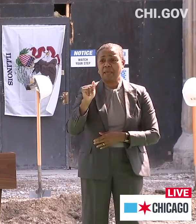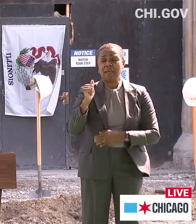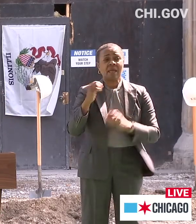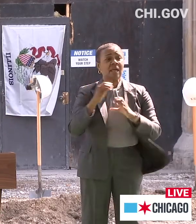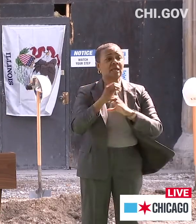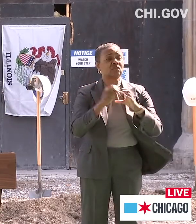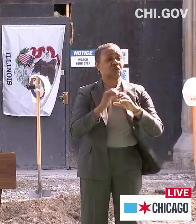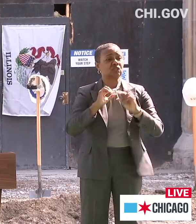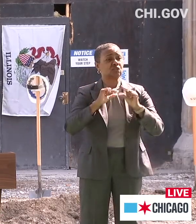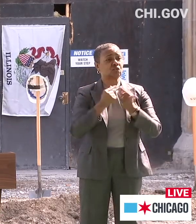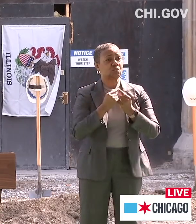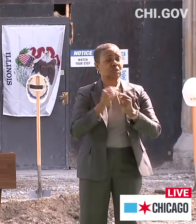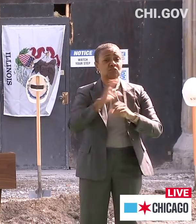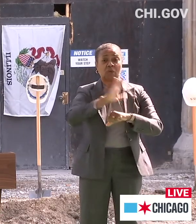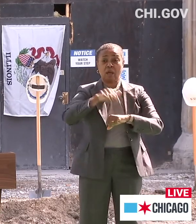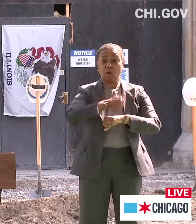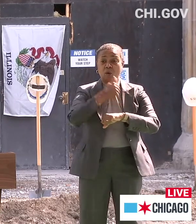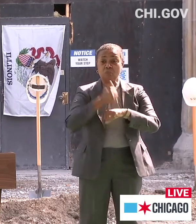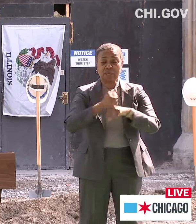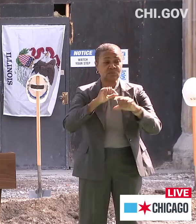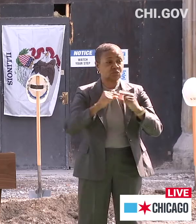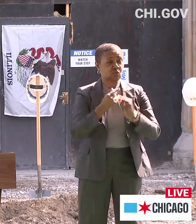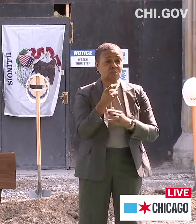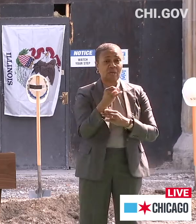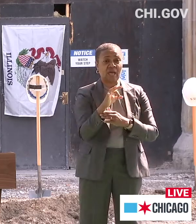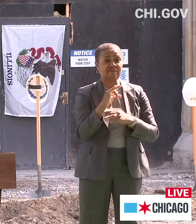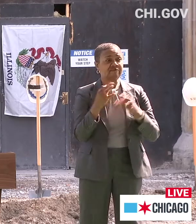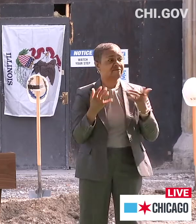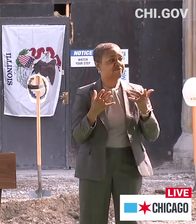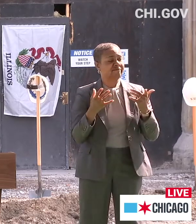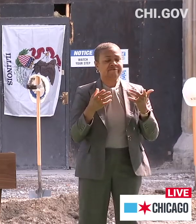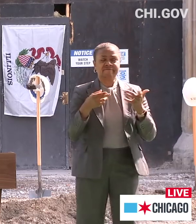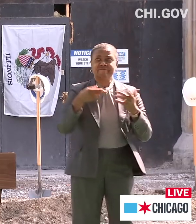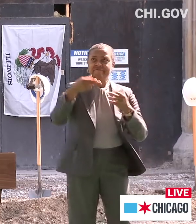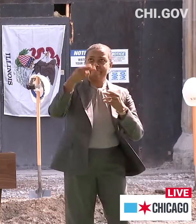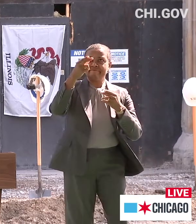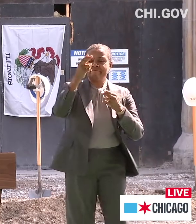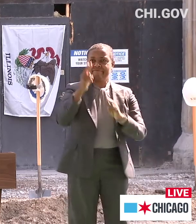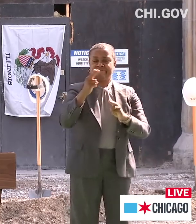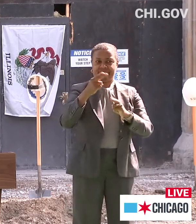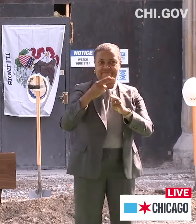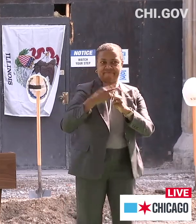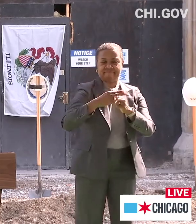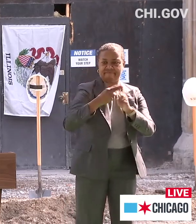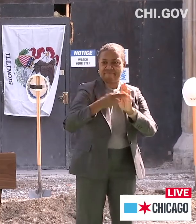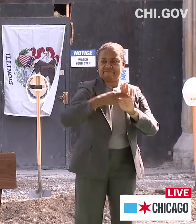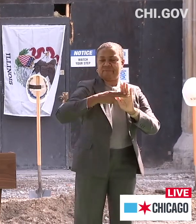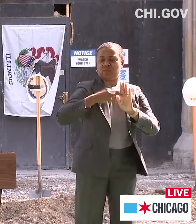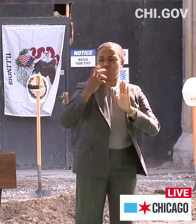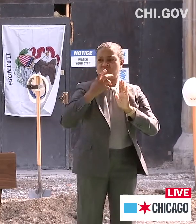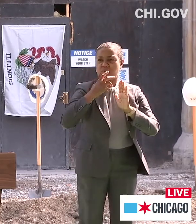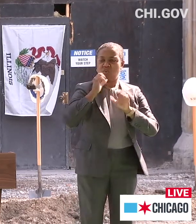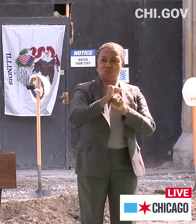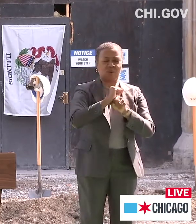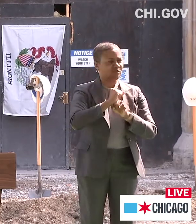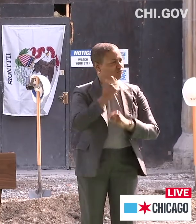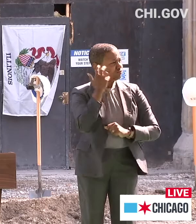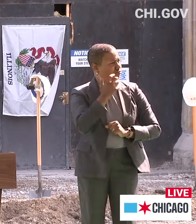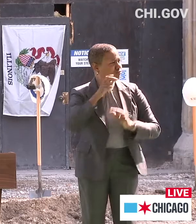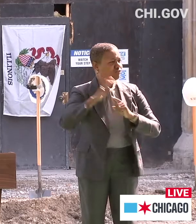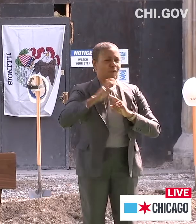a Chicago-based group of very high acclaim, and they have done just a marvelous